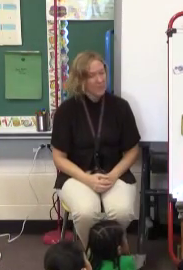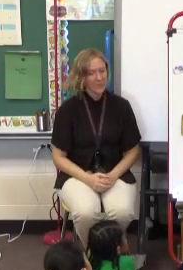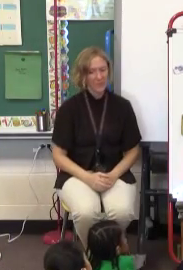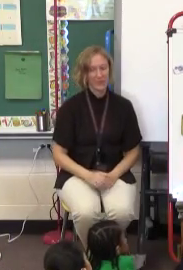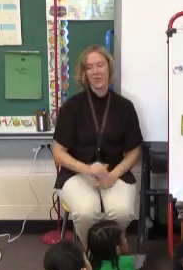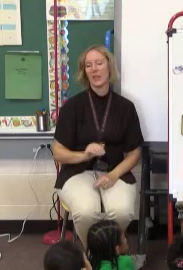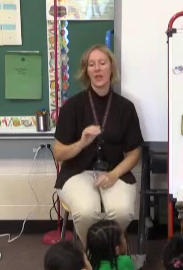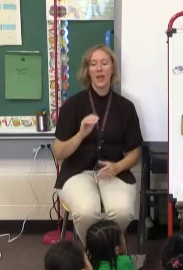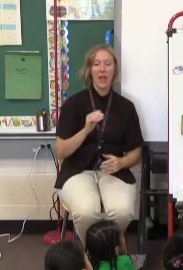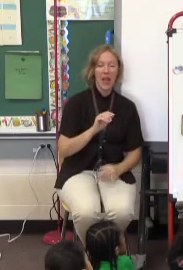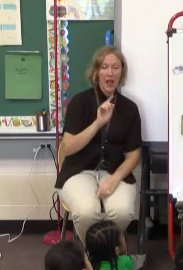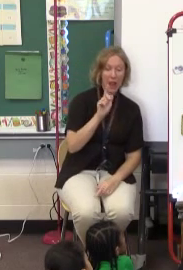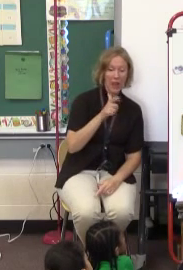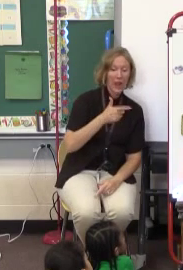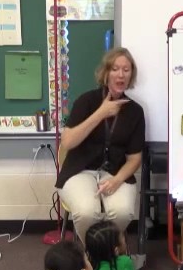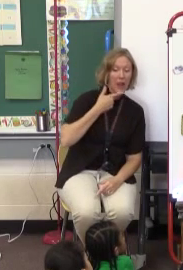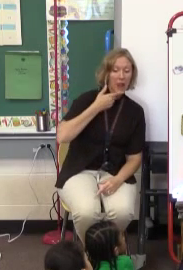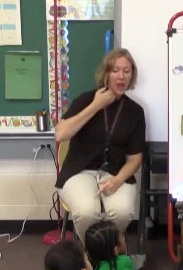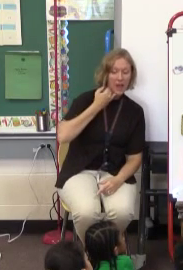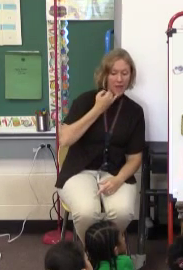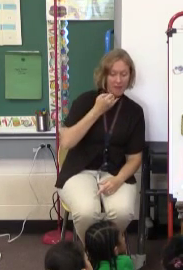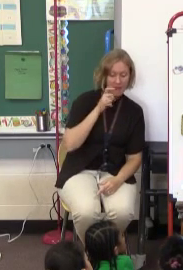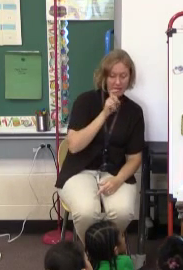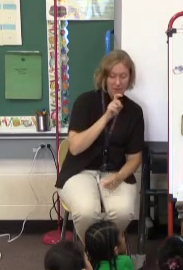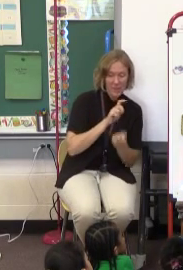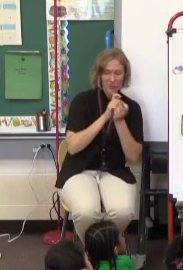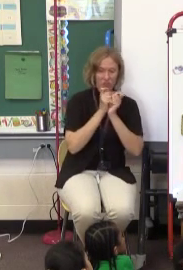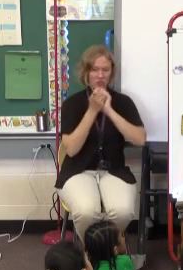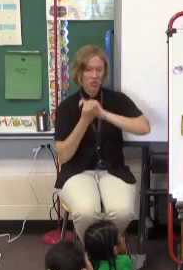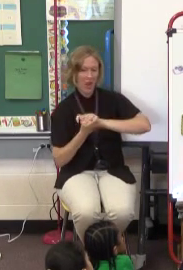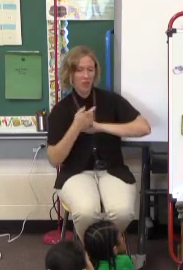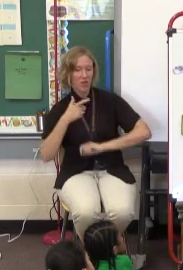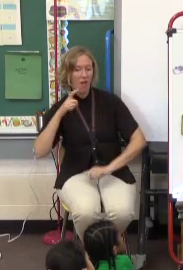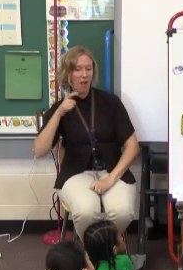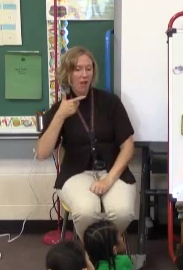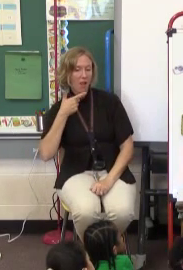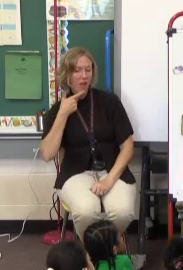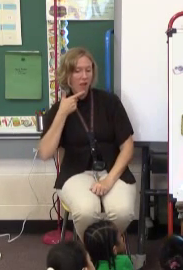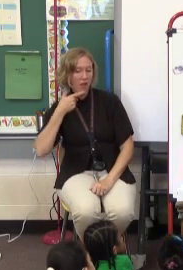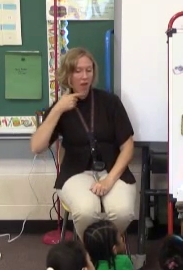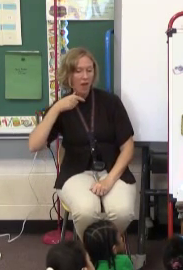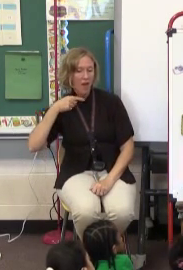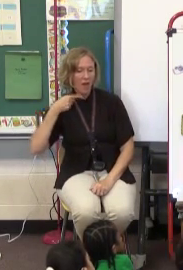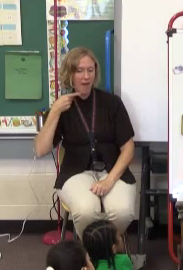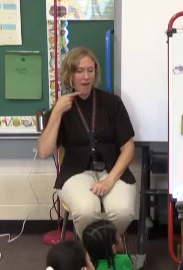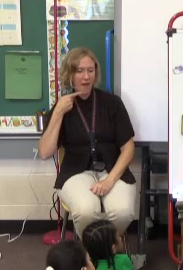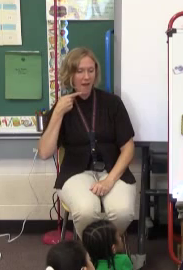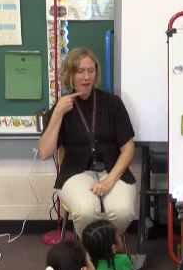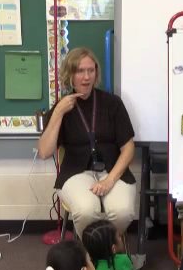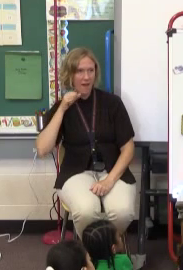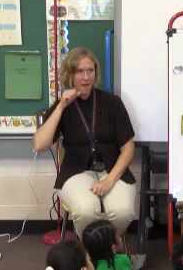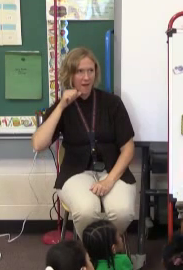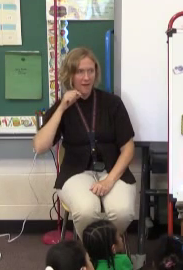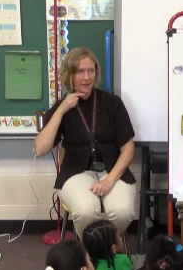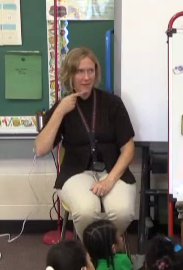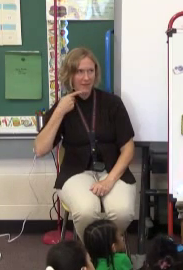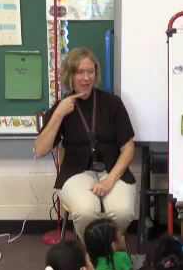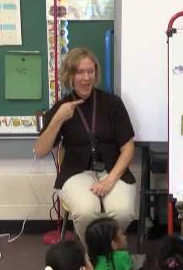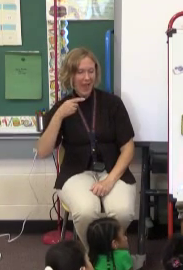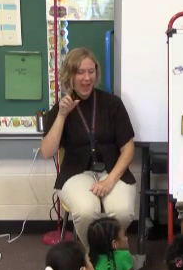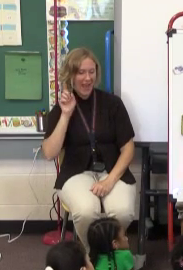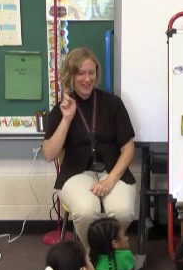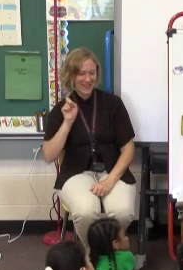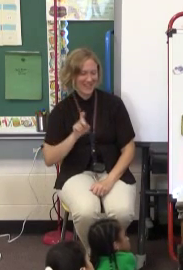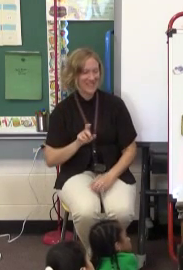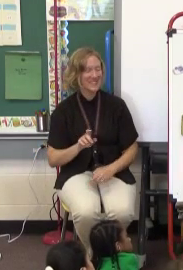Lad. So we went from l-id to lad. L-ad. Ooh, let's see. This one